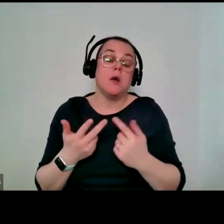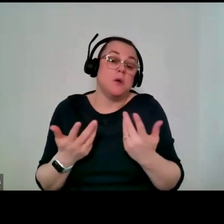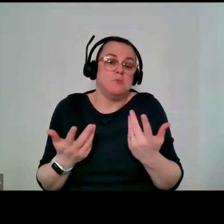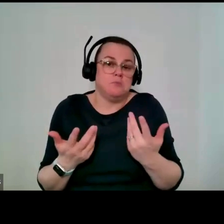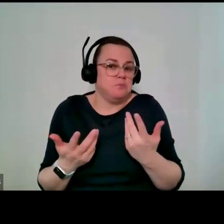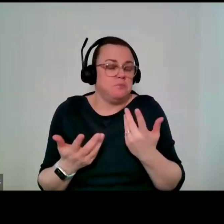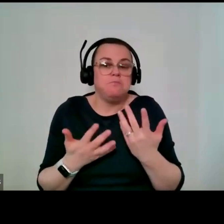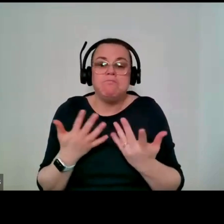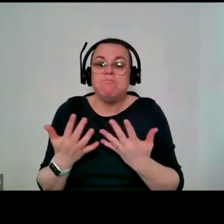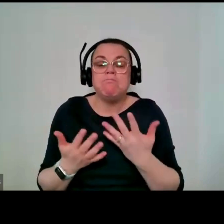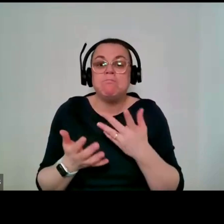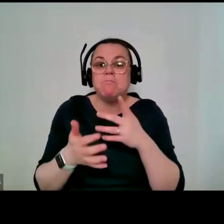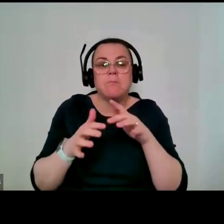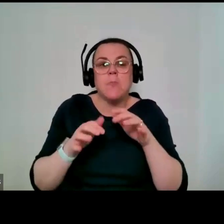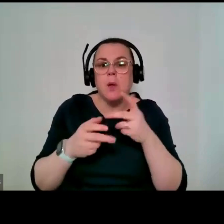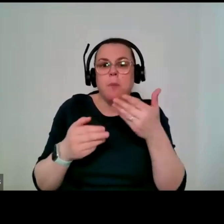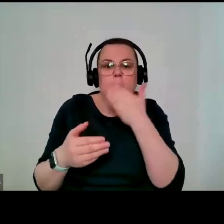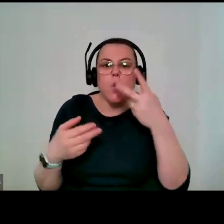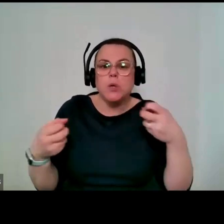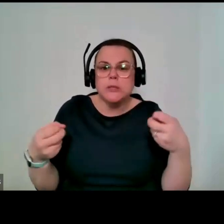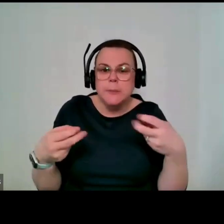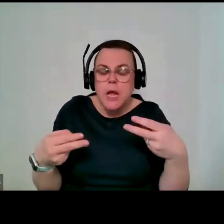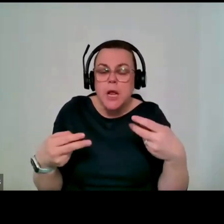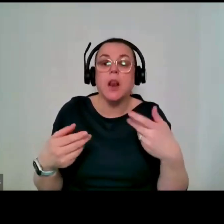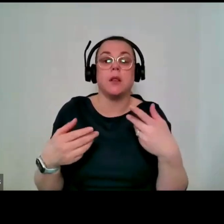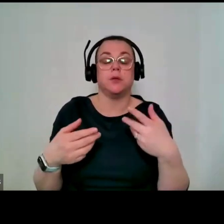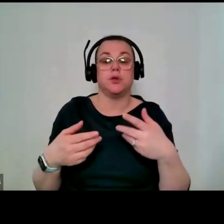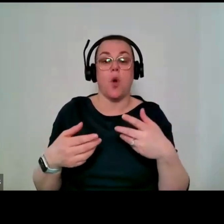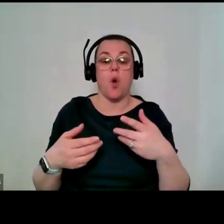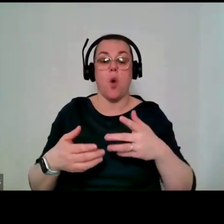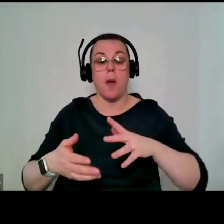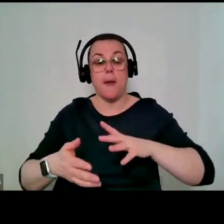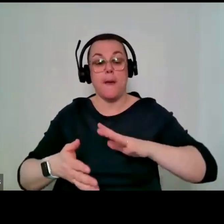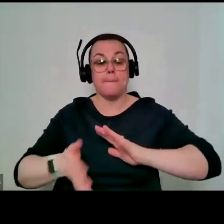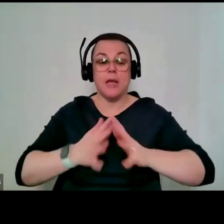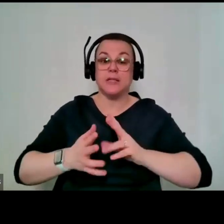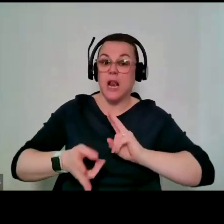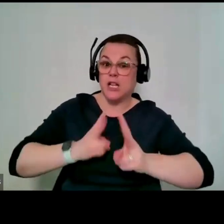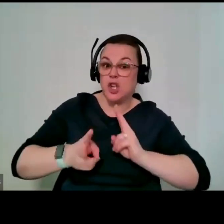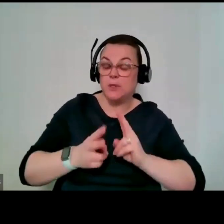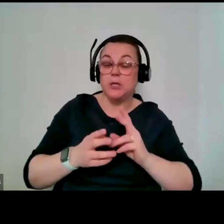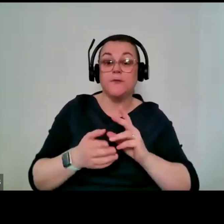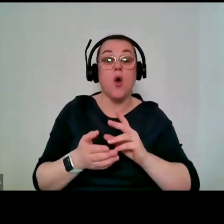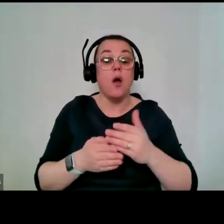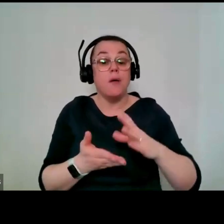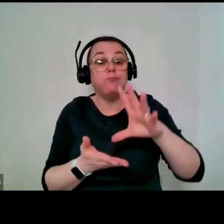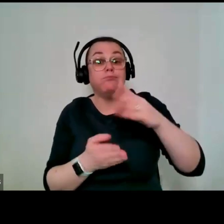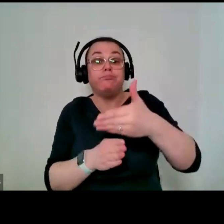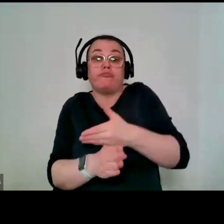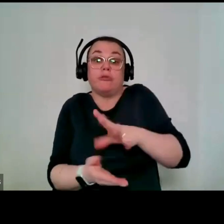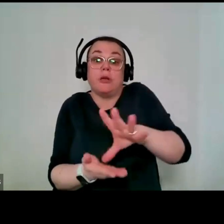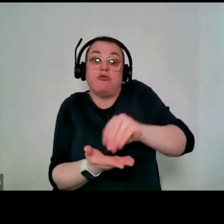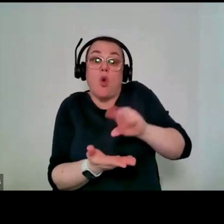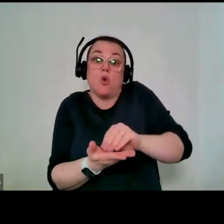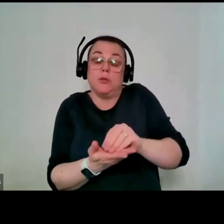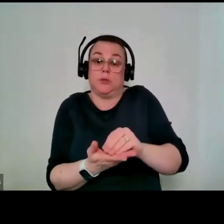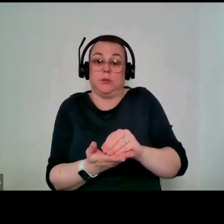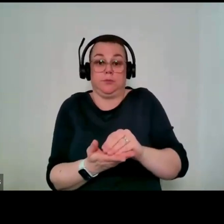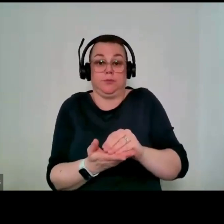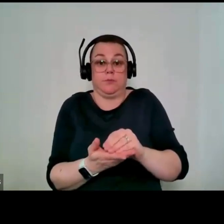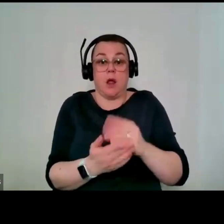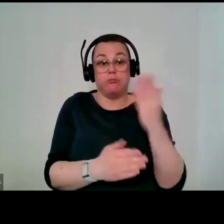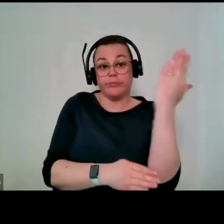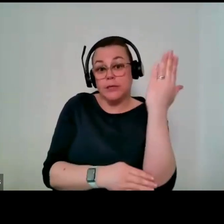no subtitles or BSL interpretation for any pre-recorded presentation